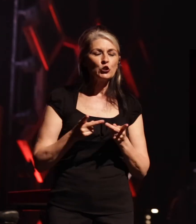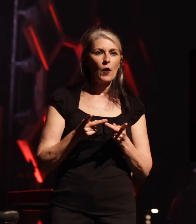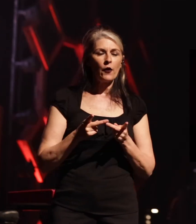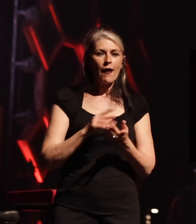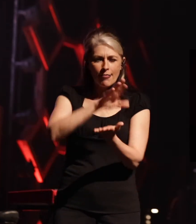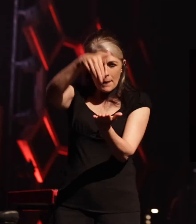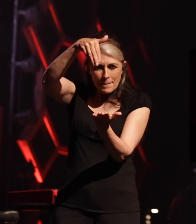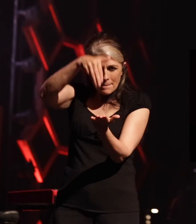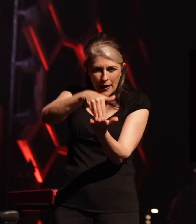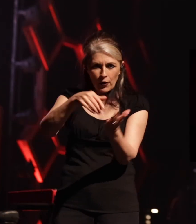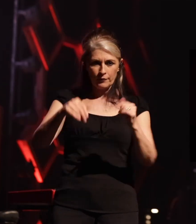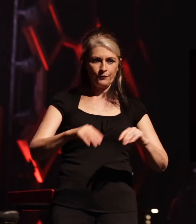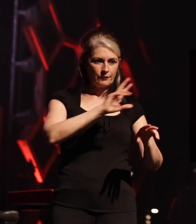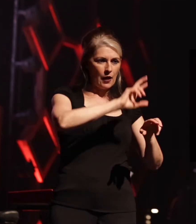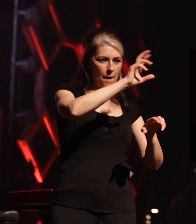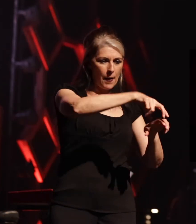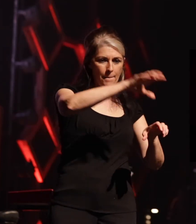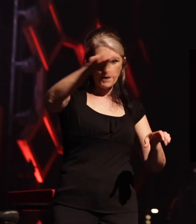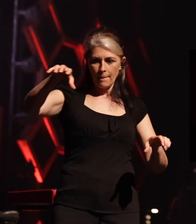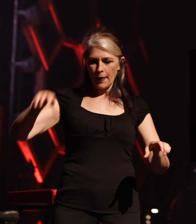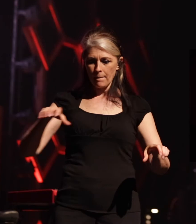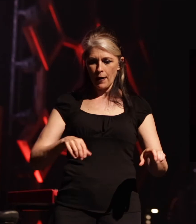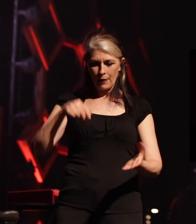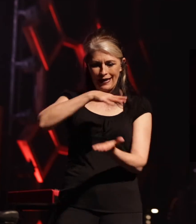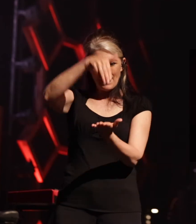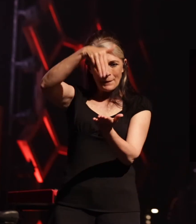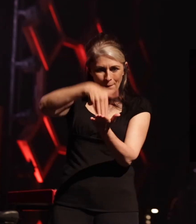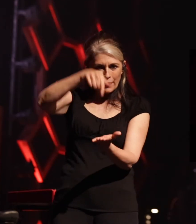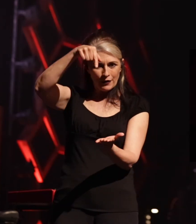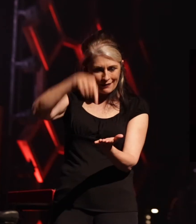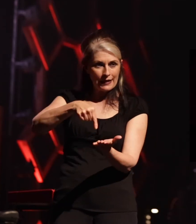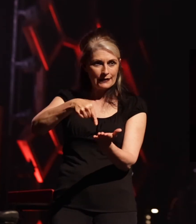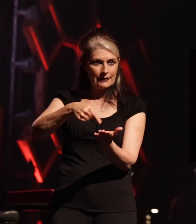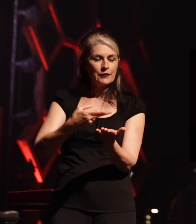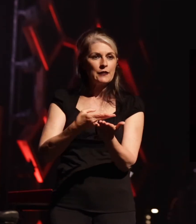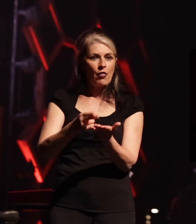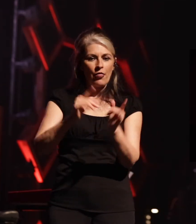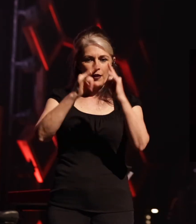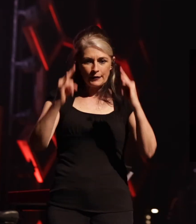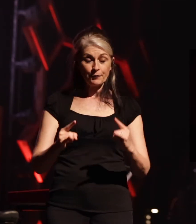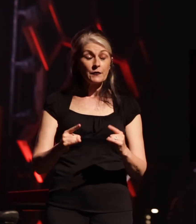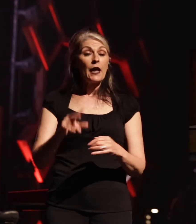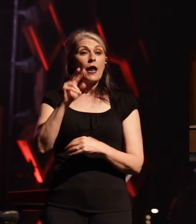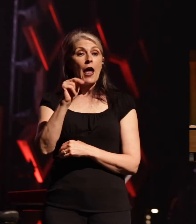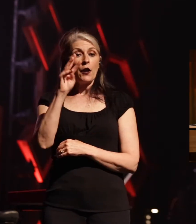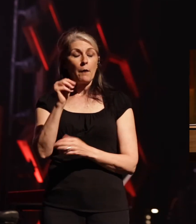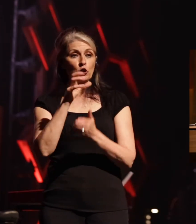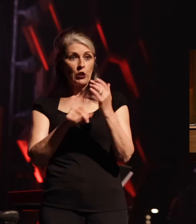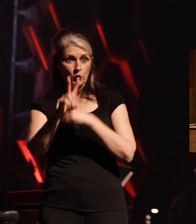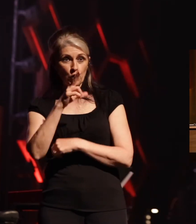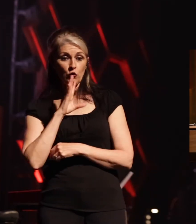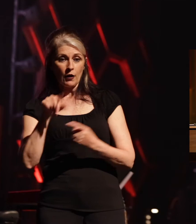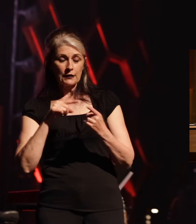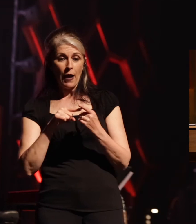I'm going to dwell among you. Now, the interesting thing is in Numbers chapter 2, it talks about how the camp was supposed to be set